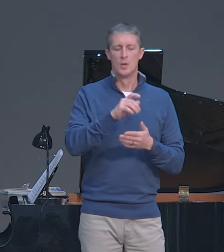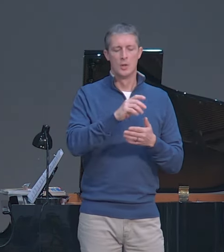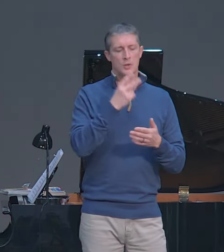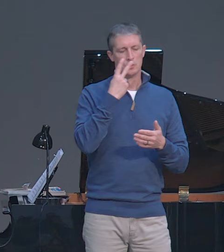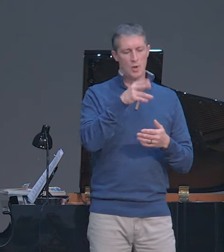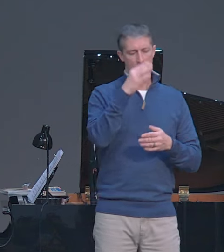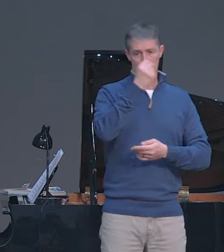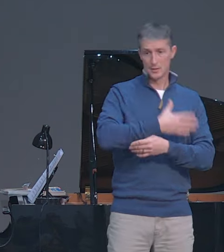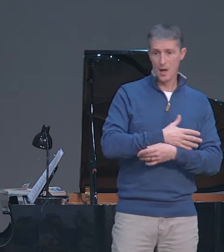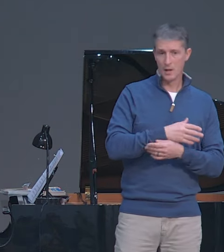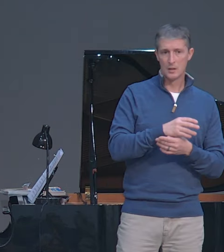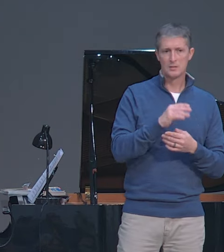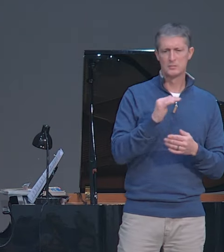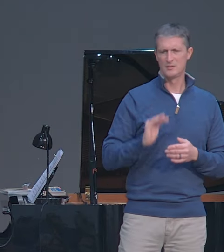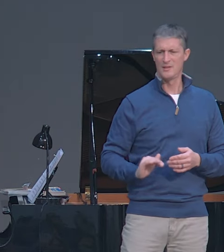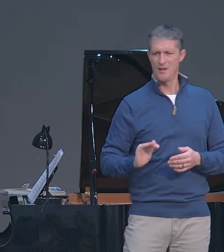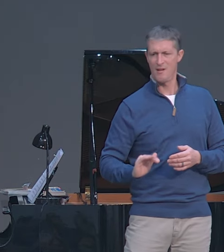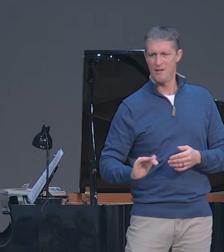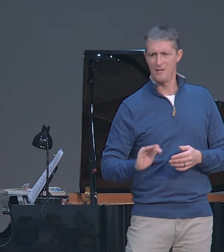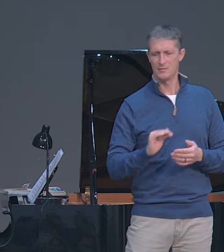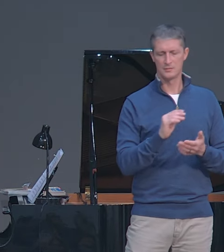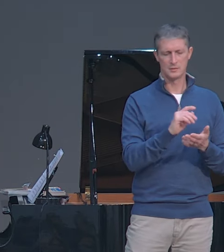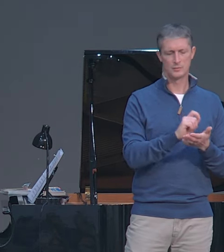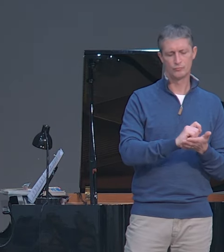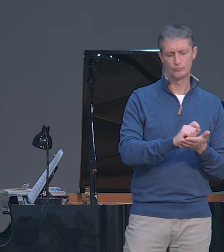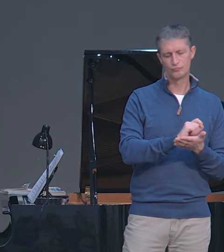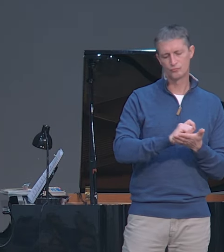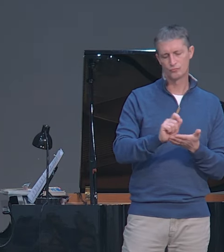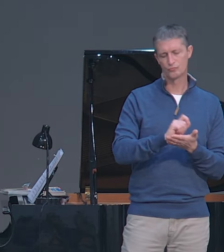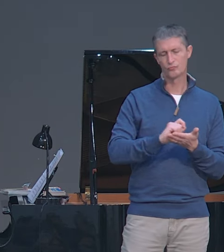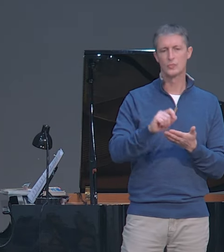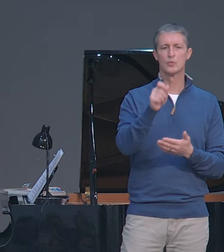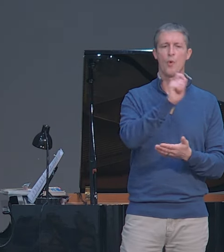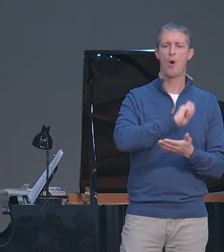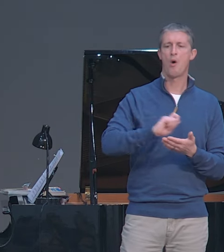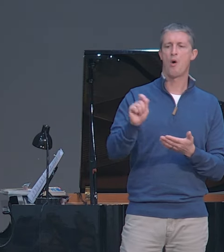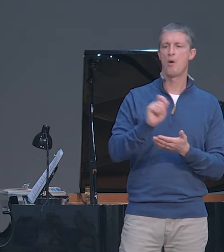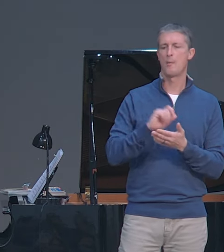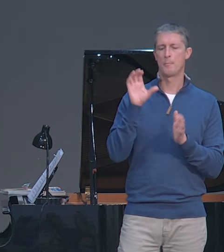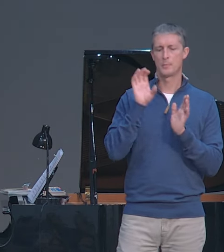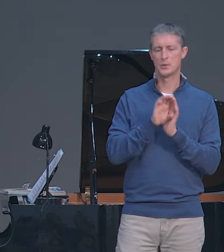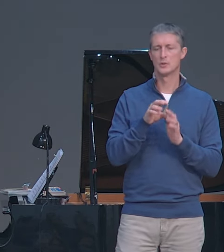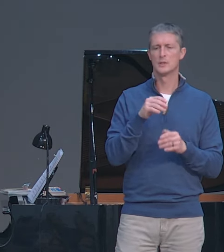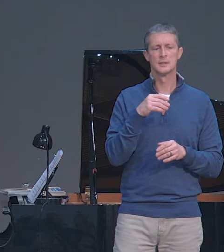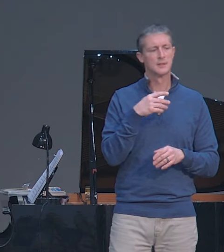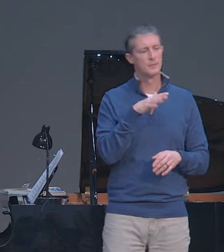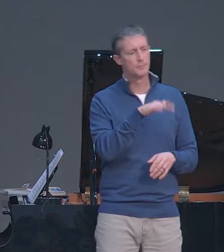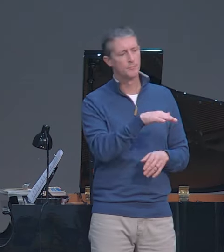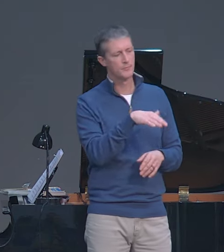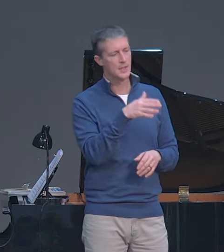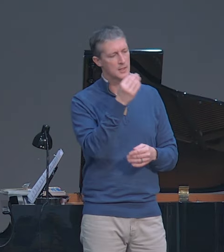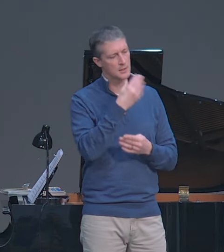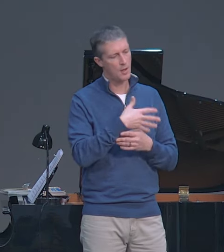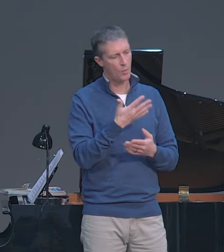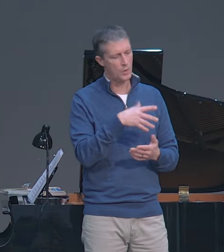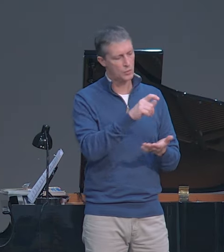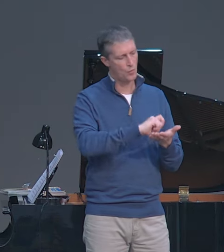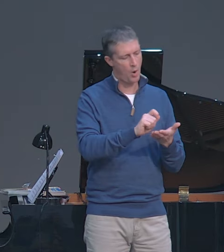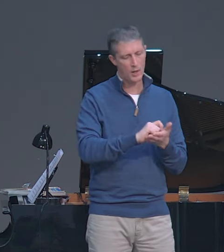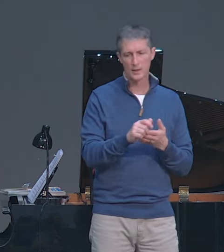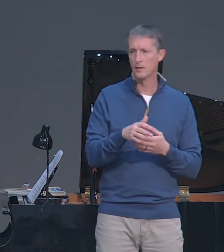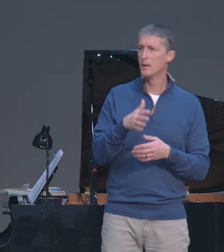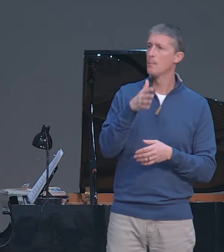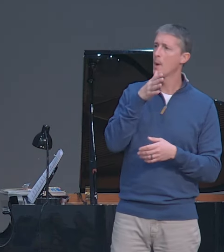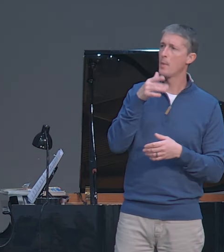asked him, she says, honey, what are you drawing? He said, I'm drawing a picture of God. And she says, oh,